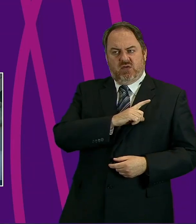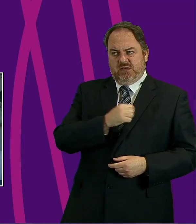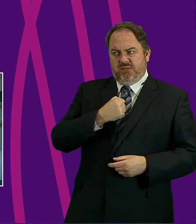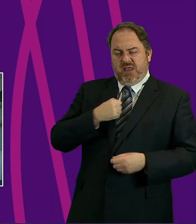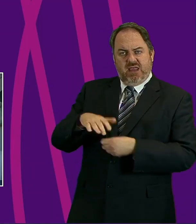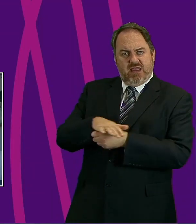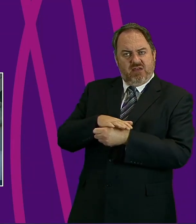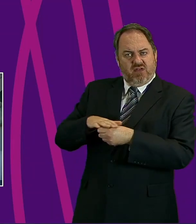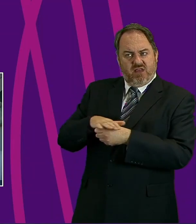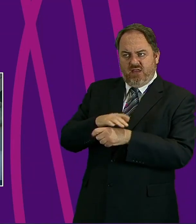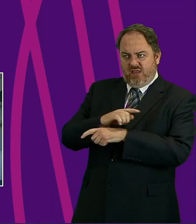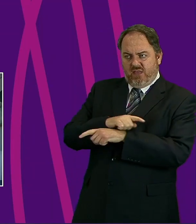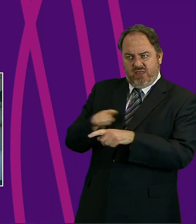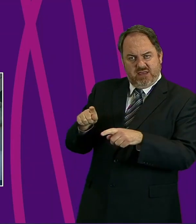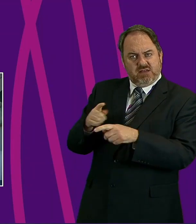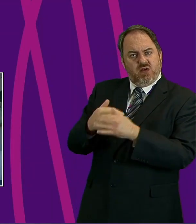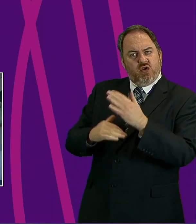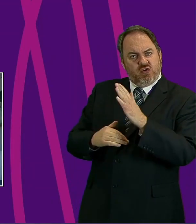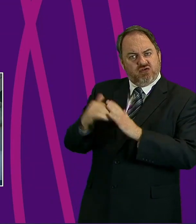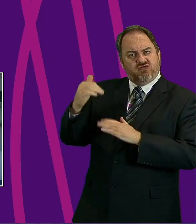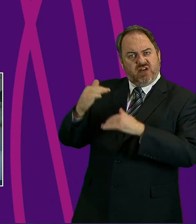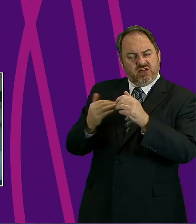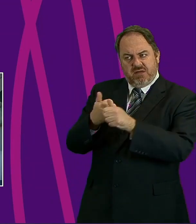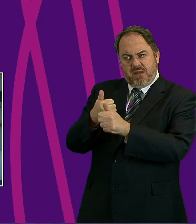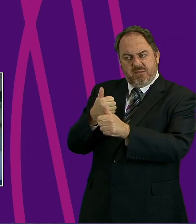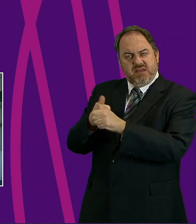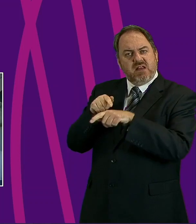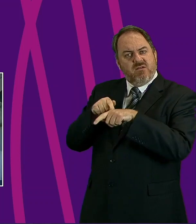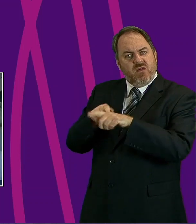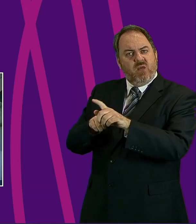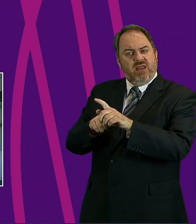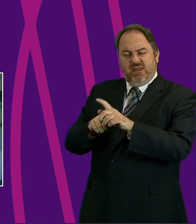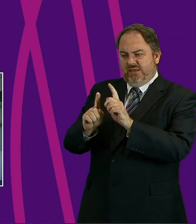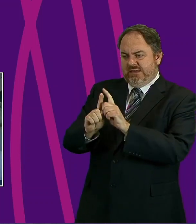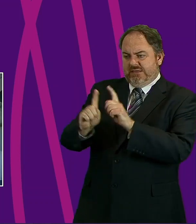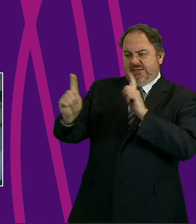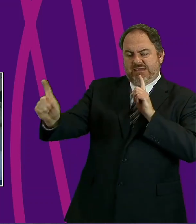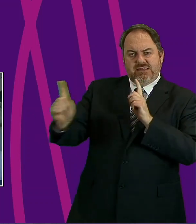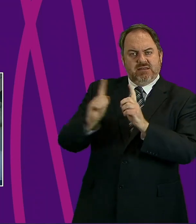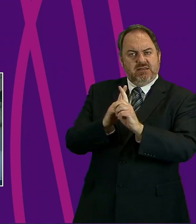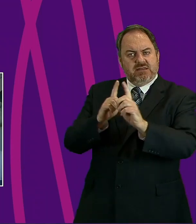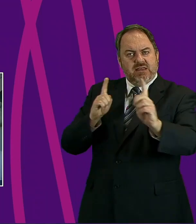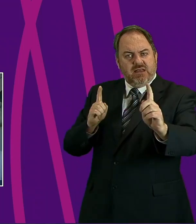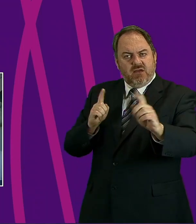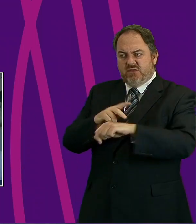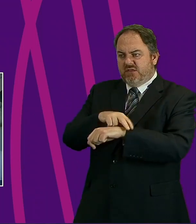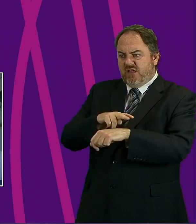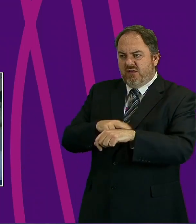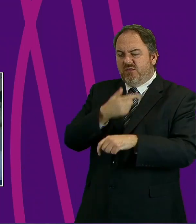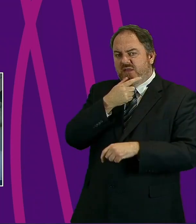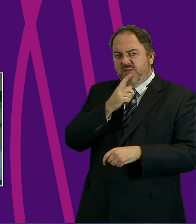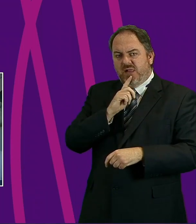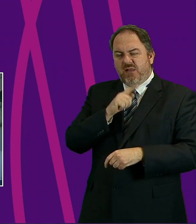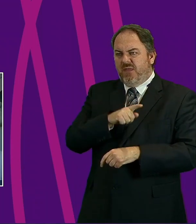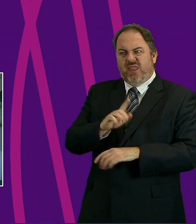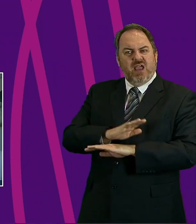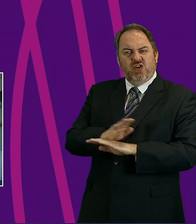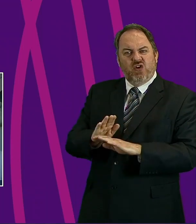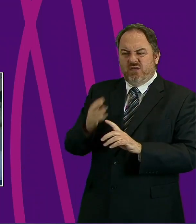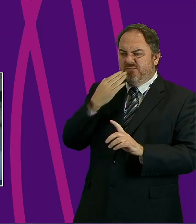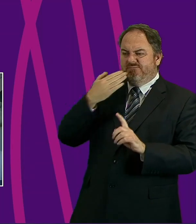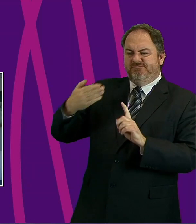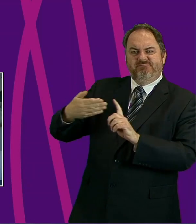proceeding, they're observing social distancing and so on, but they're certainly, according to the current guidance, they're on the non-essential list and are